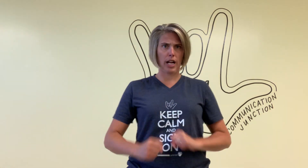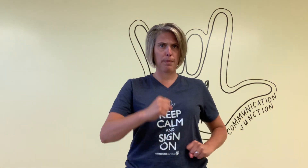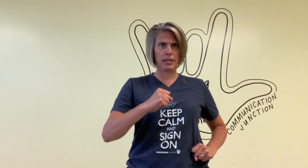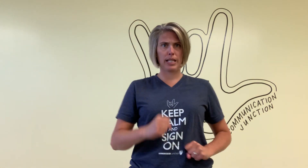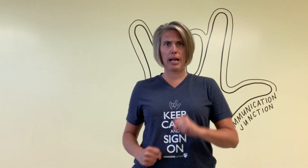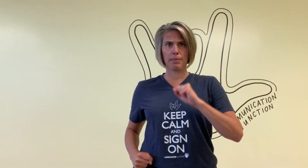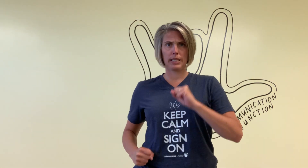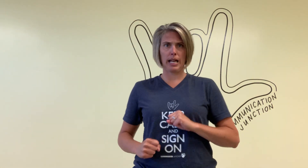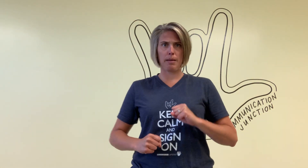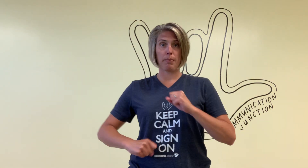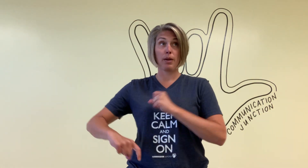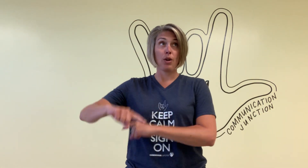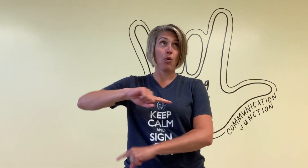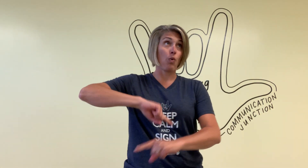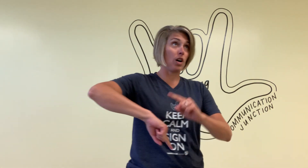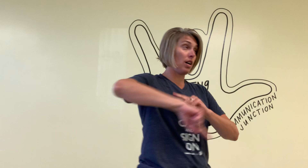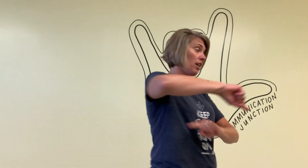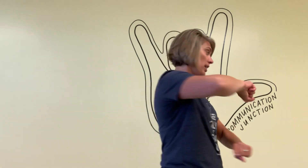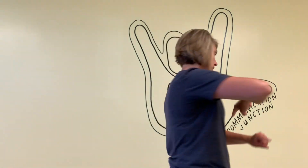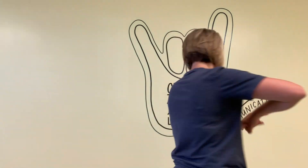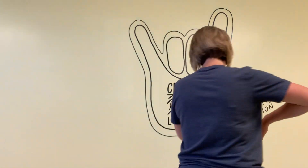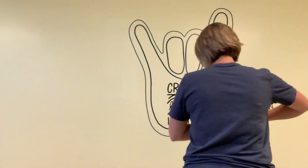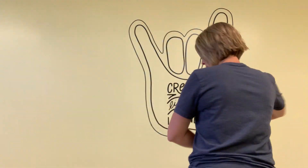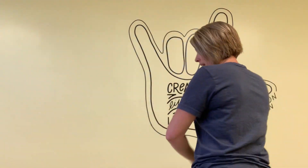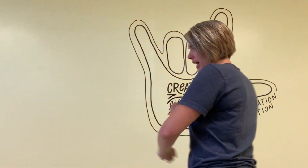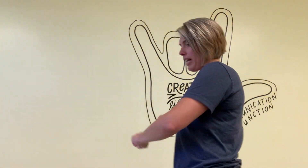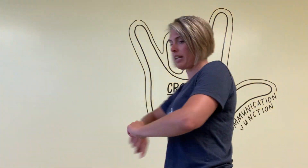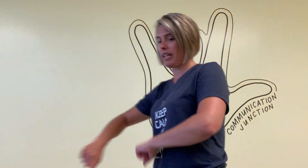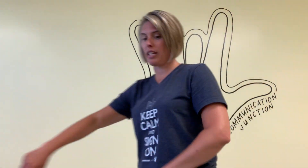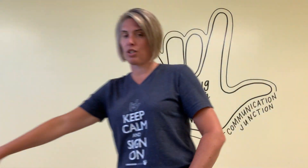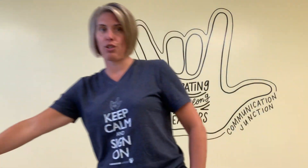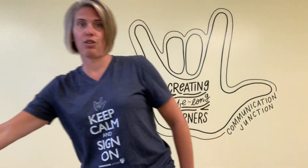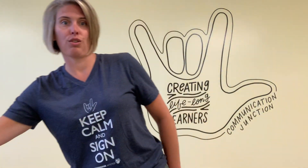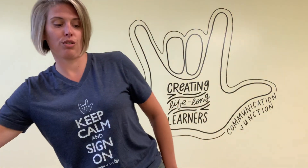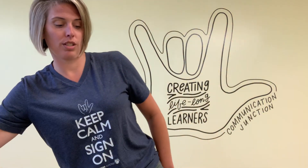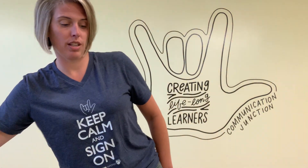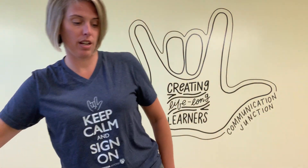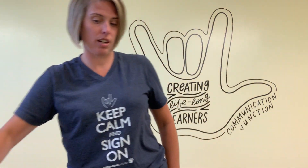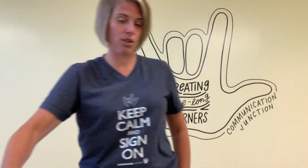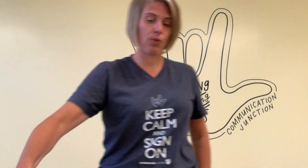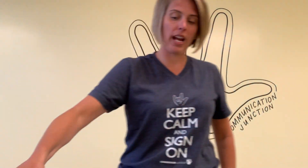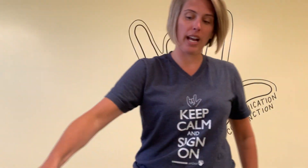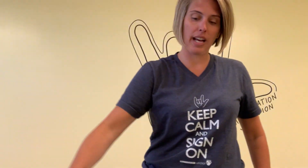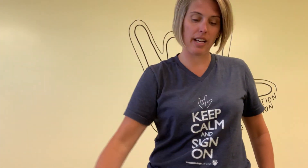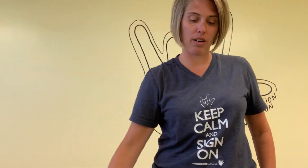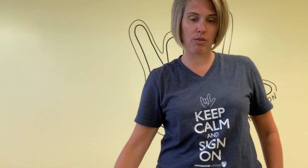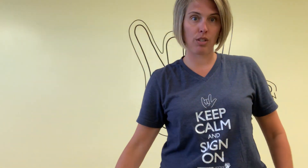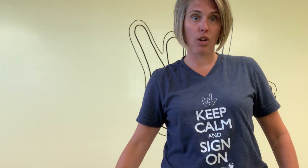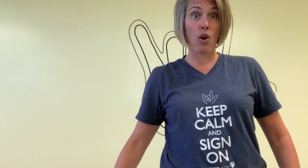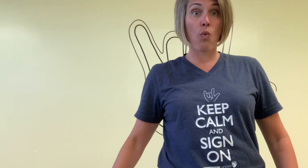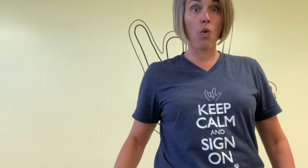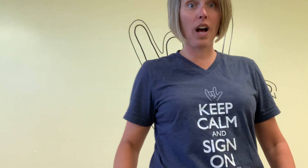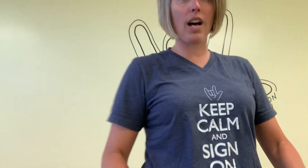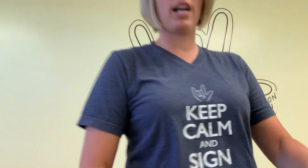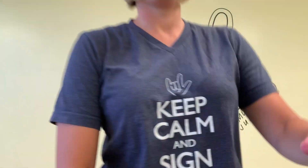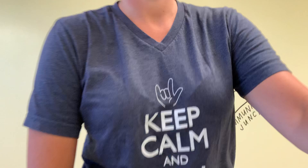stomp, stomp, stomp. 1 little body turns around. 1